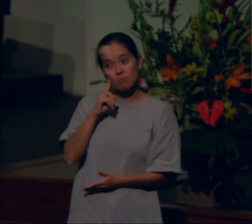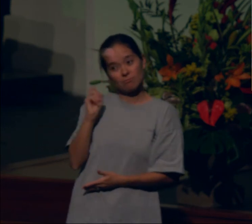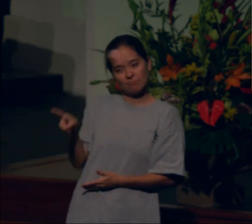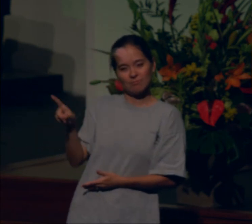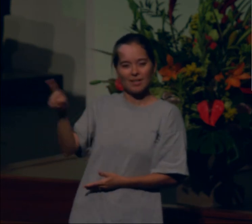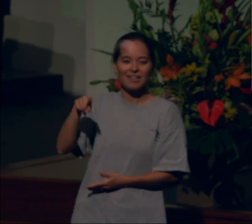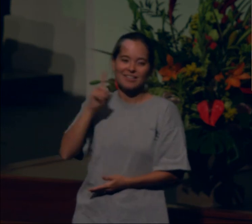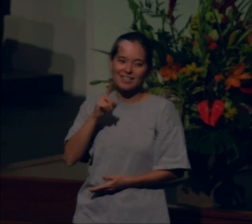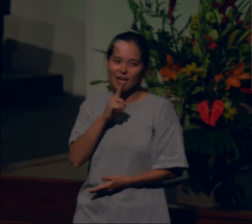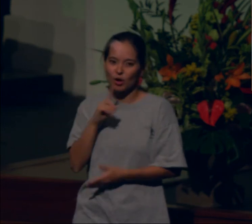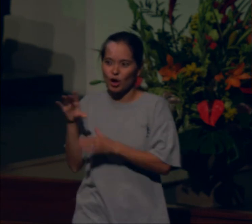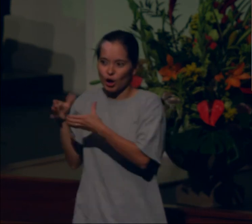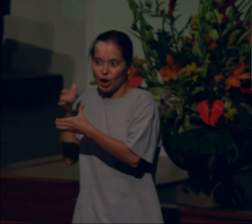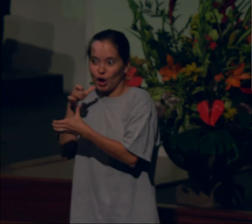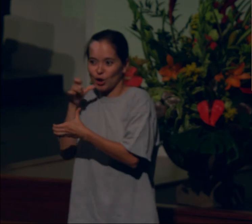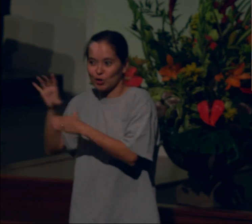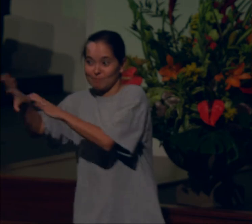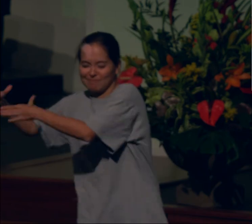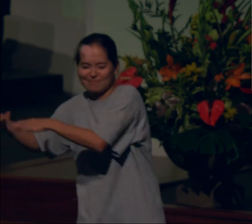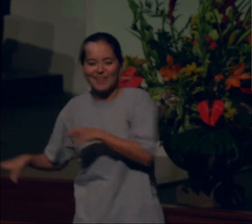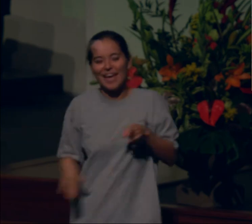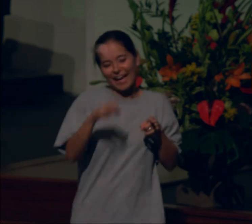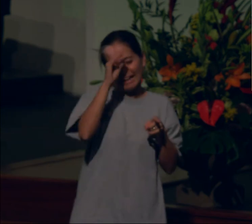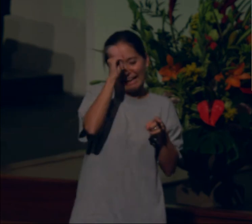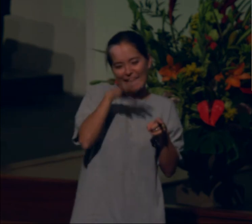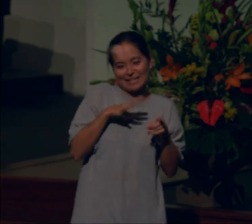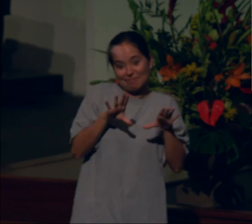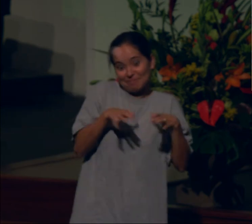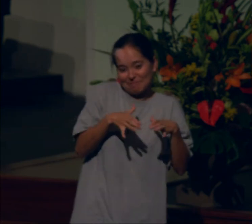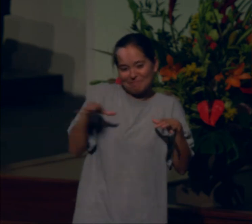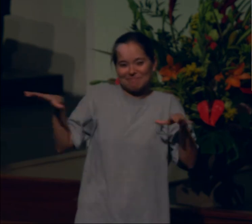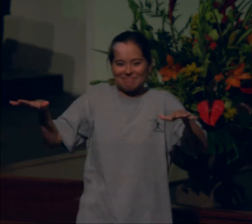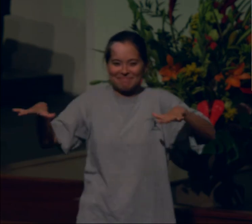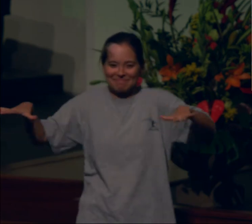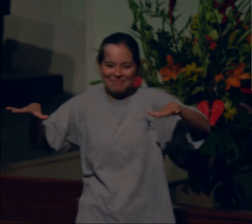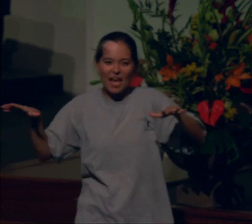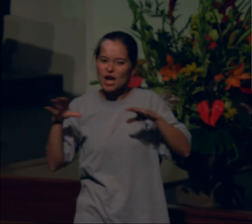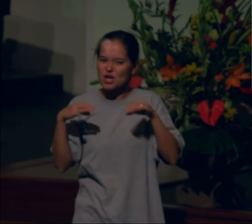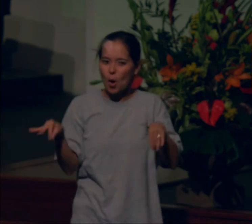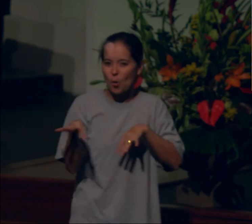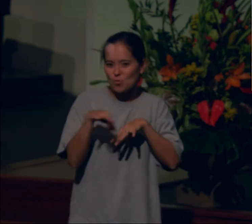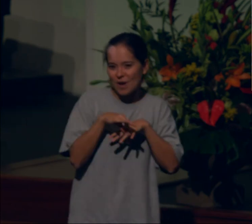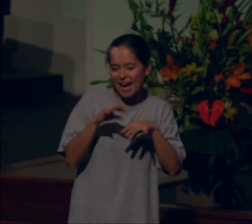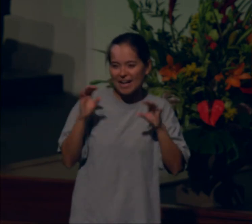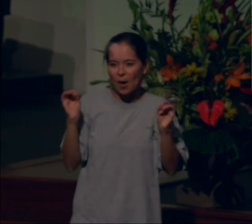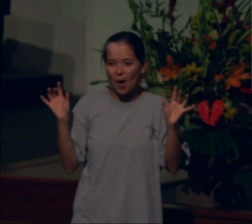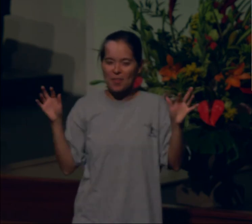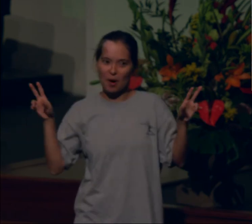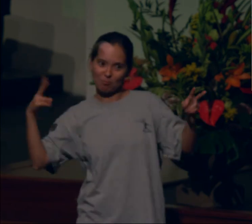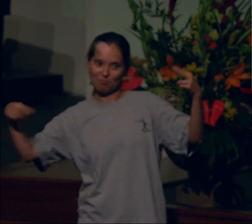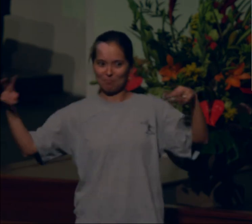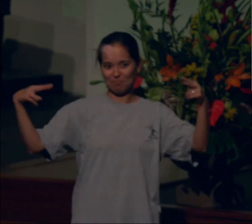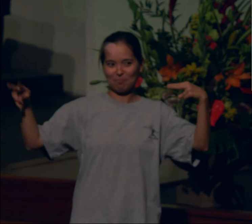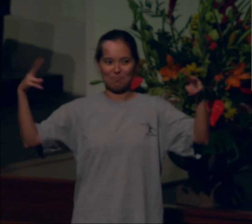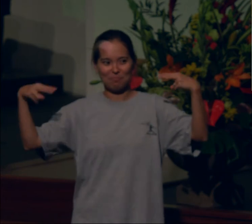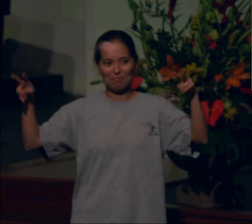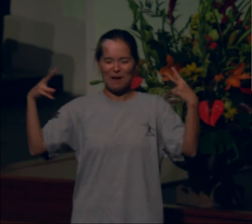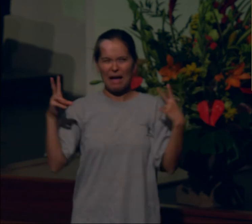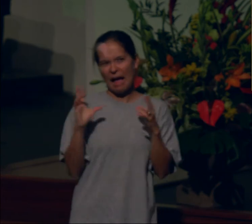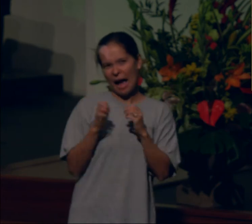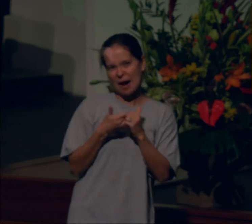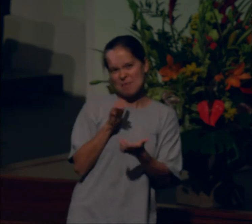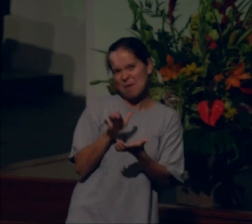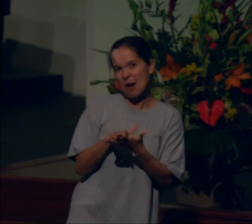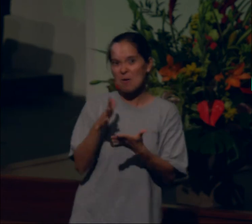because there was a huddle of girls over here and a huddle of guys over here, and they didn't have wedding rings on, and everybody's there to hear, how do I get married? What's